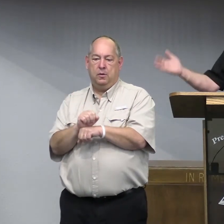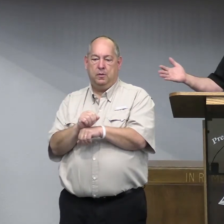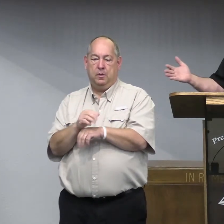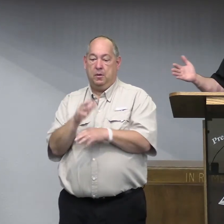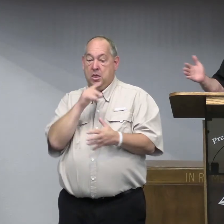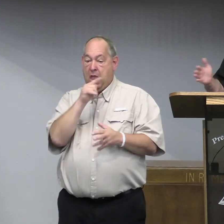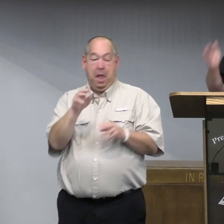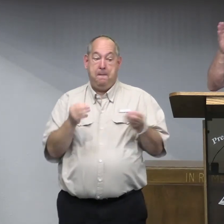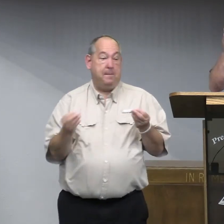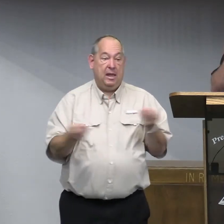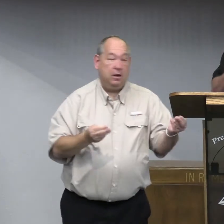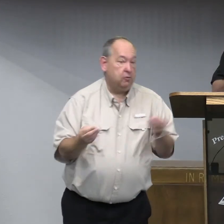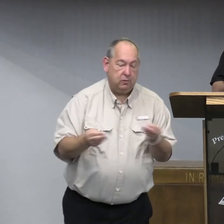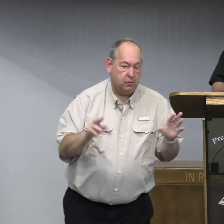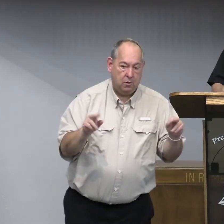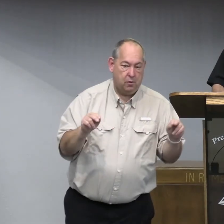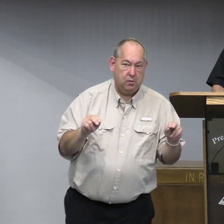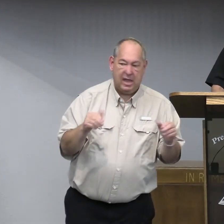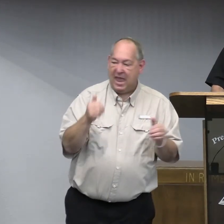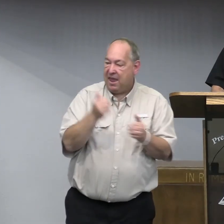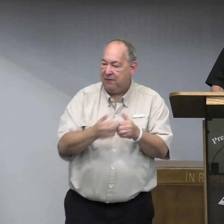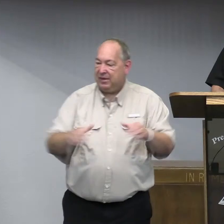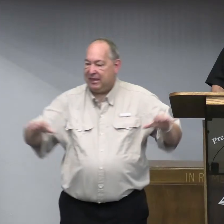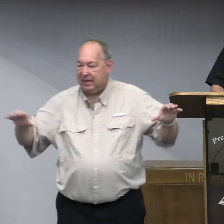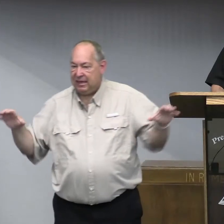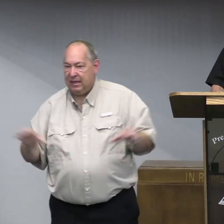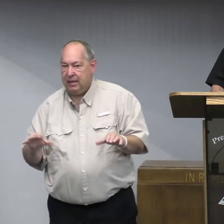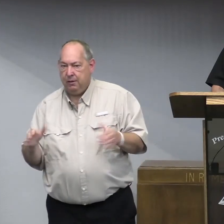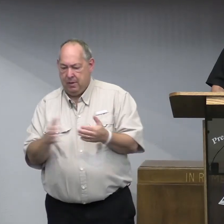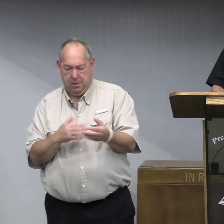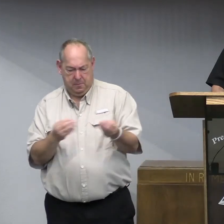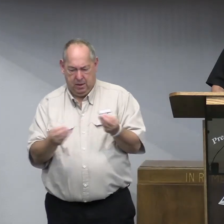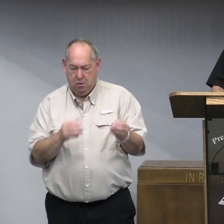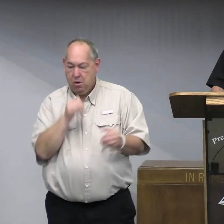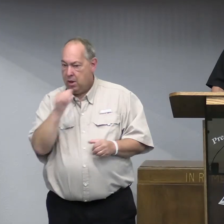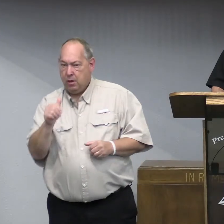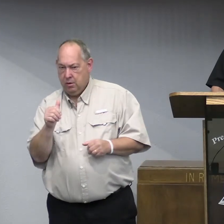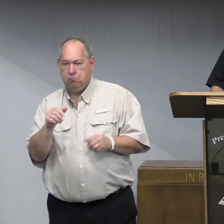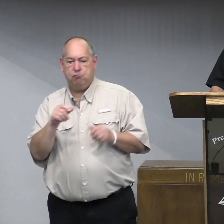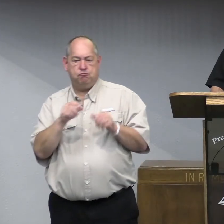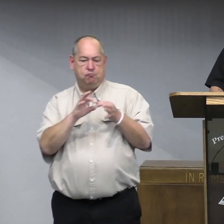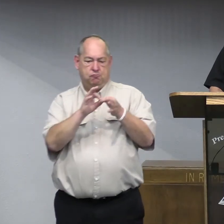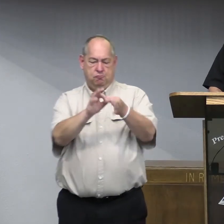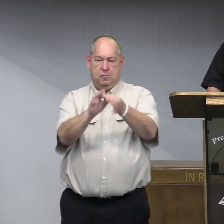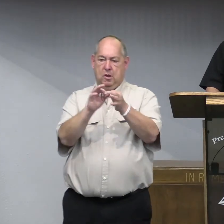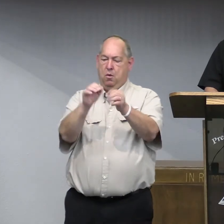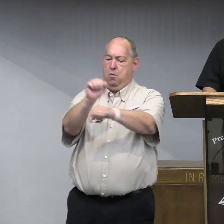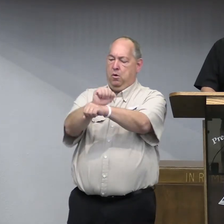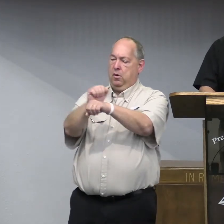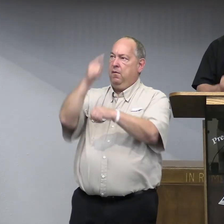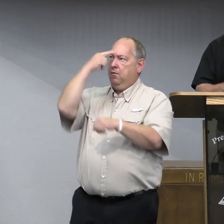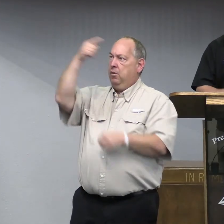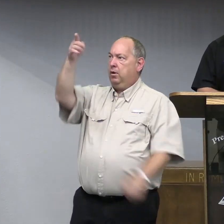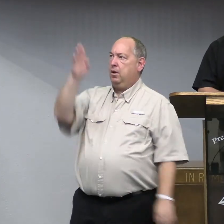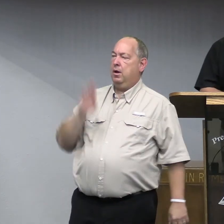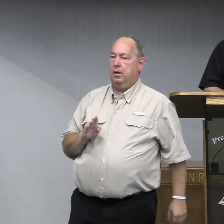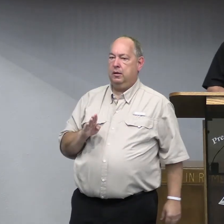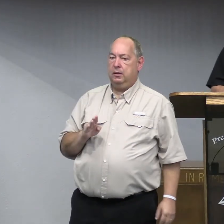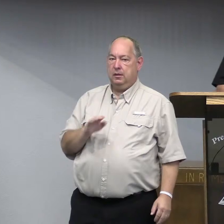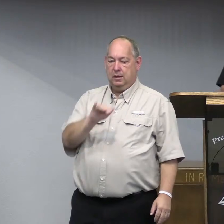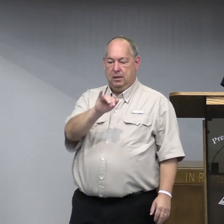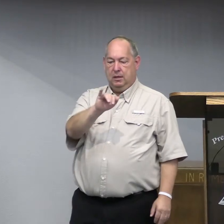isn't ministry. Everything he did, he equated with working for God. His